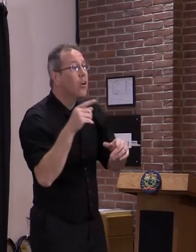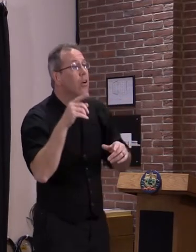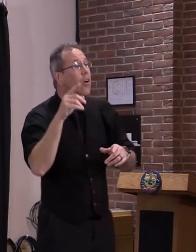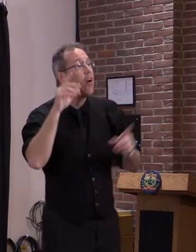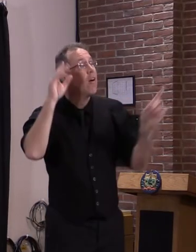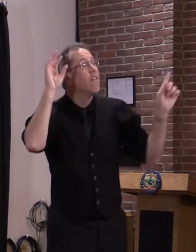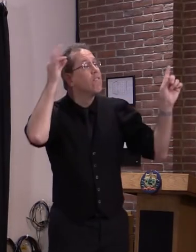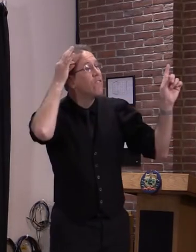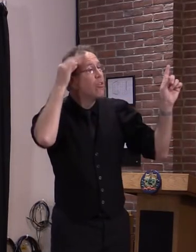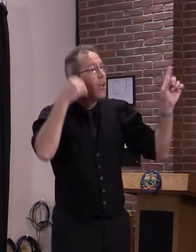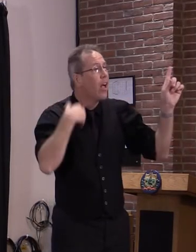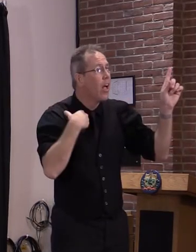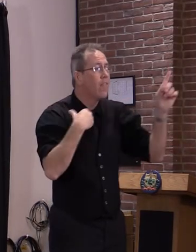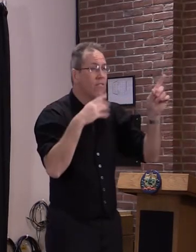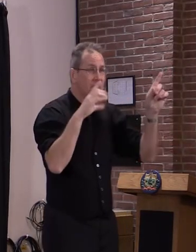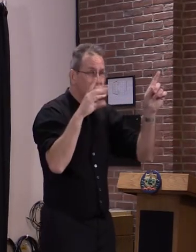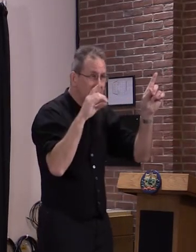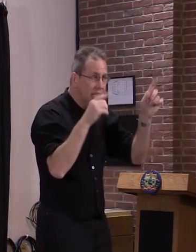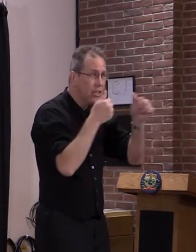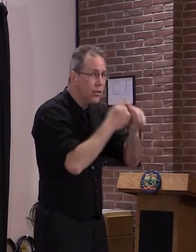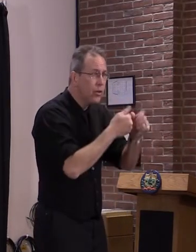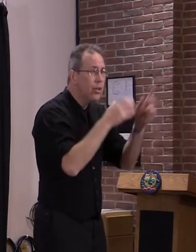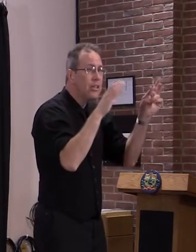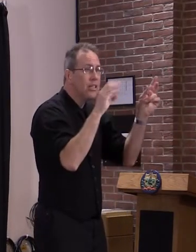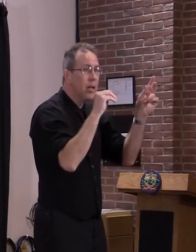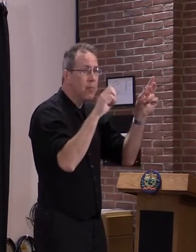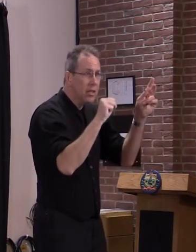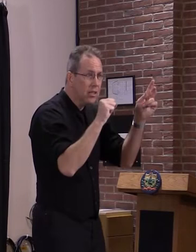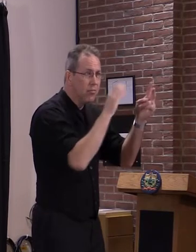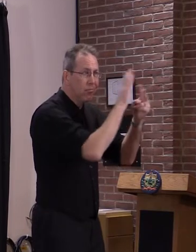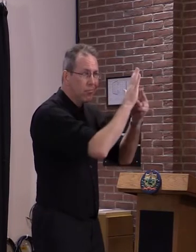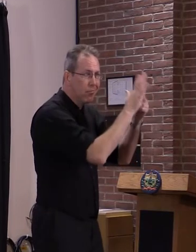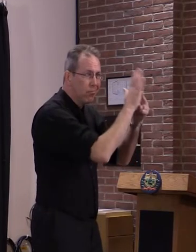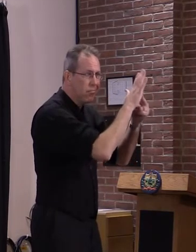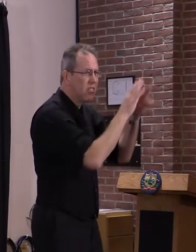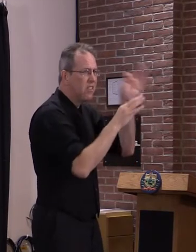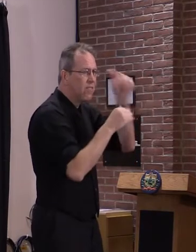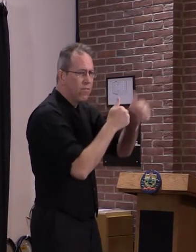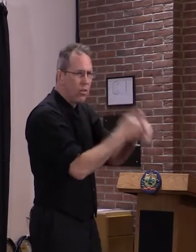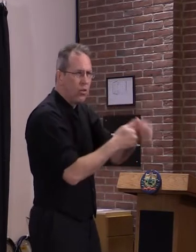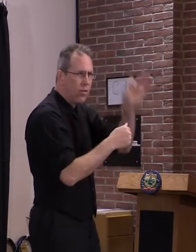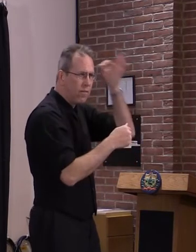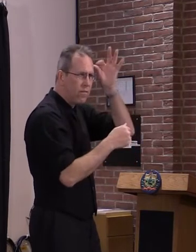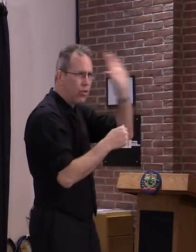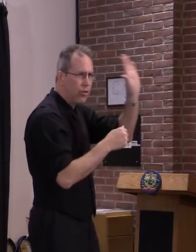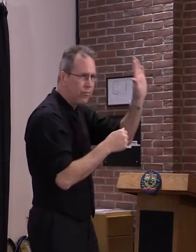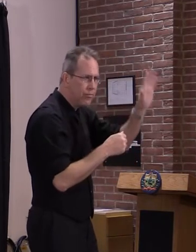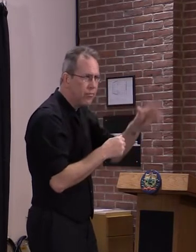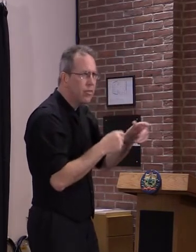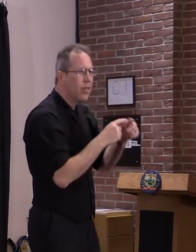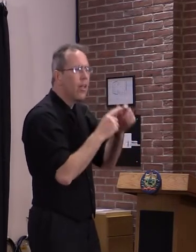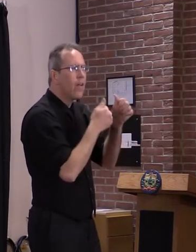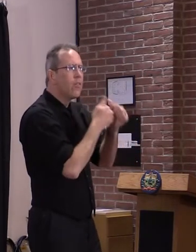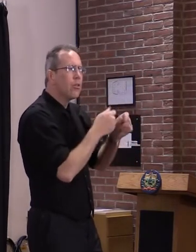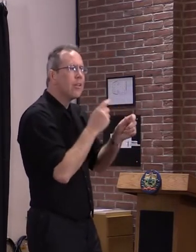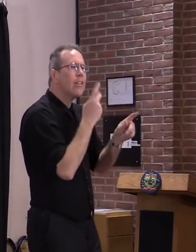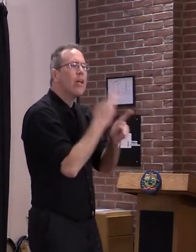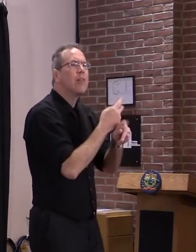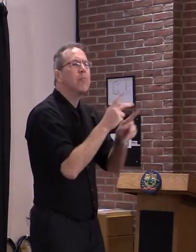focused on recovery, if you will, and on maintaining good visitation patterns, maintaining